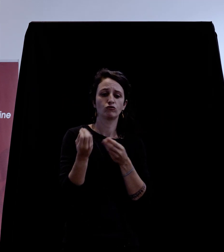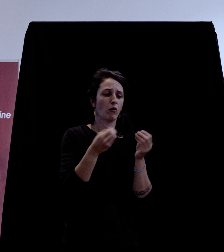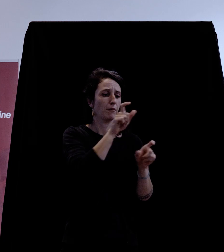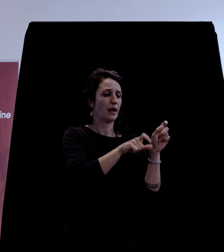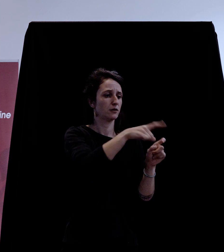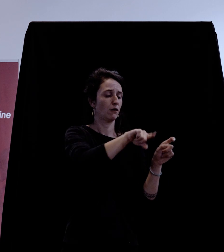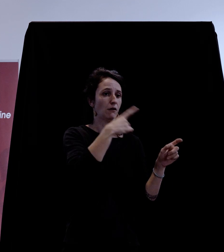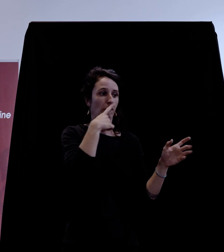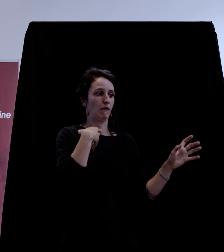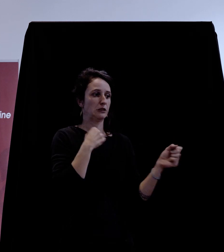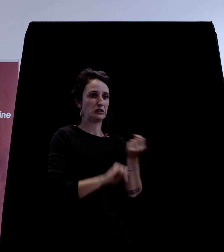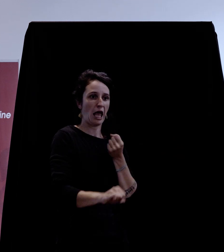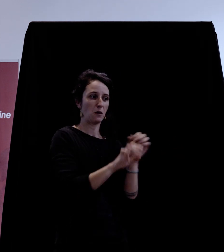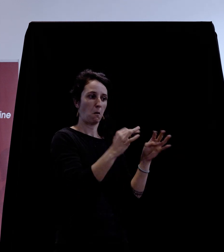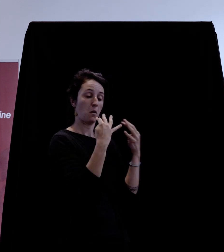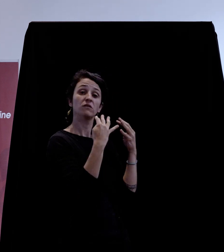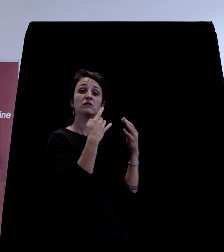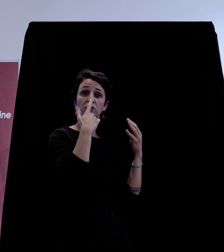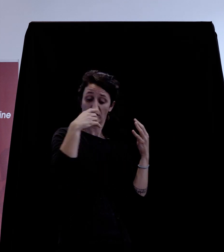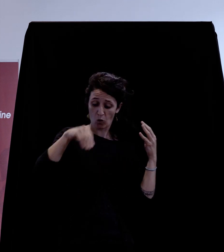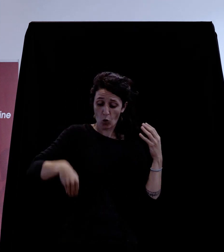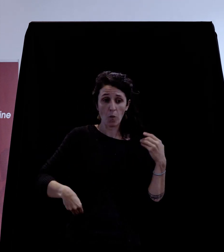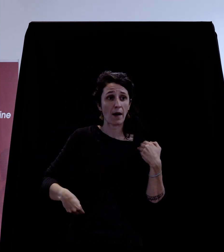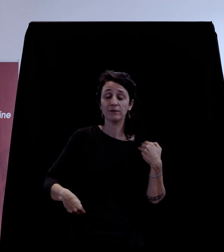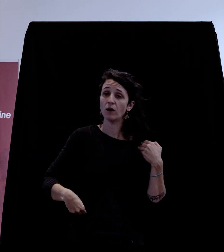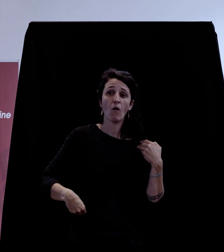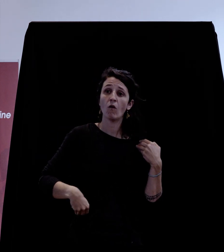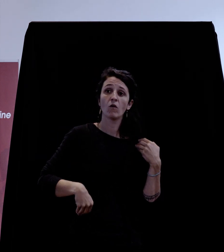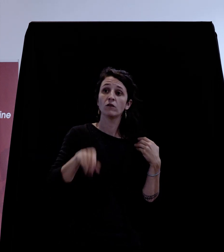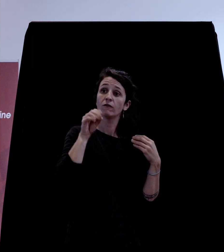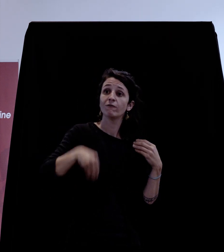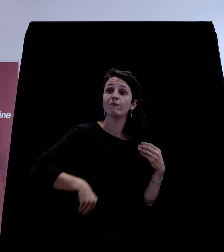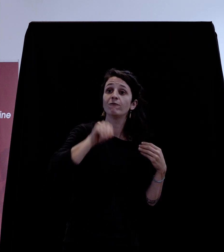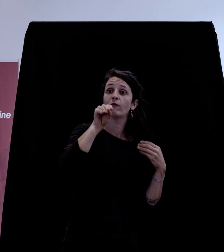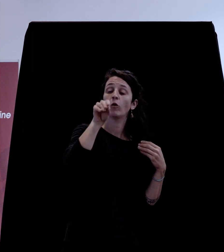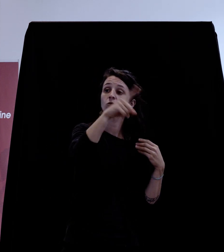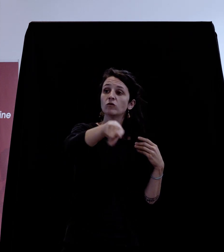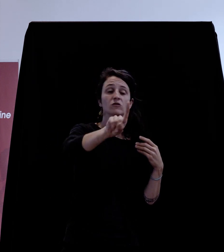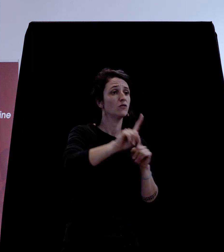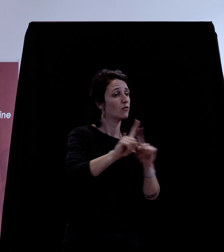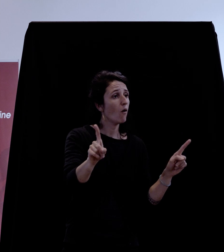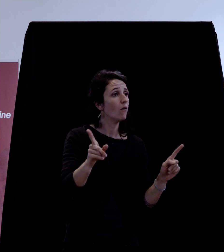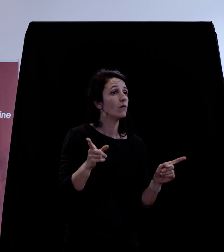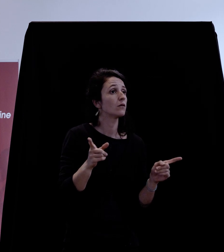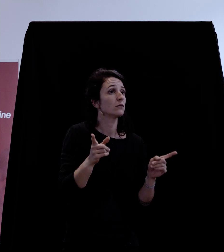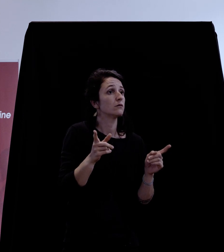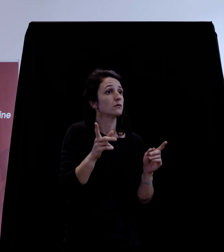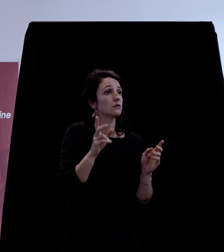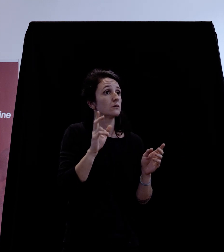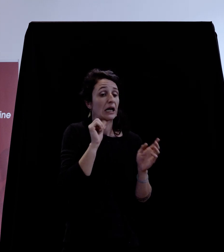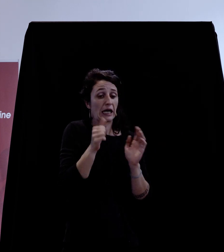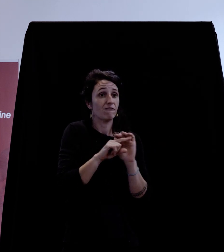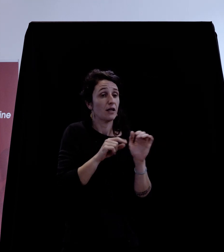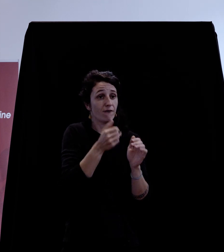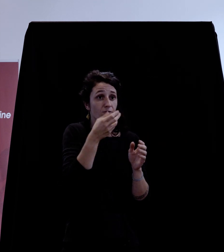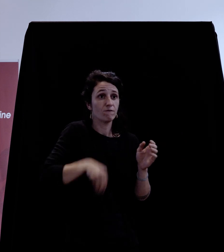fault, okay? You didn't do something to cause these behaviors. And even if the school people